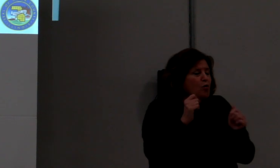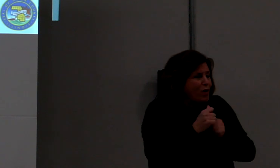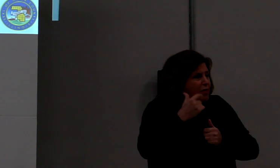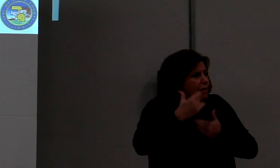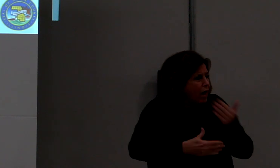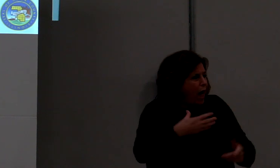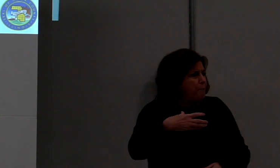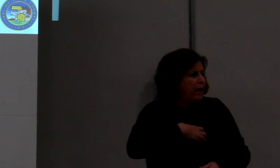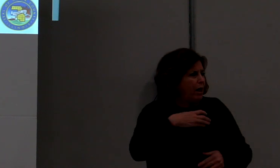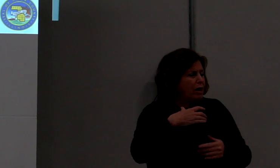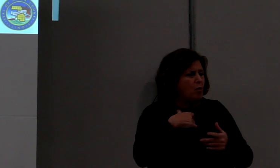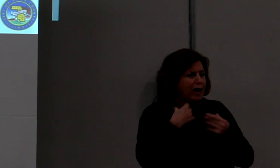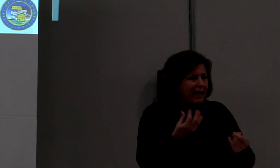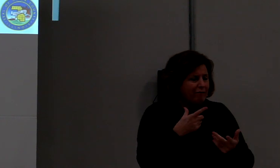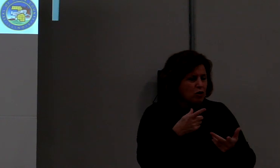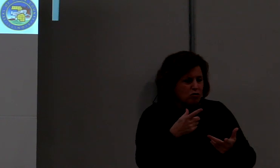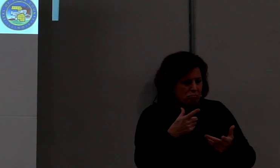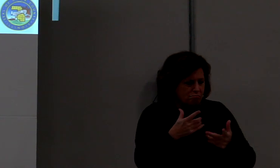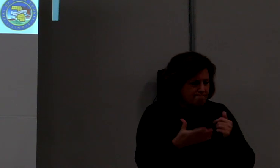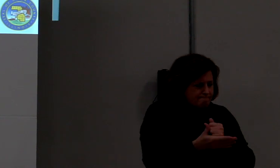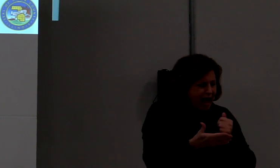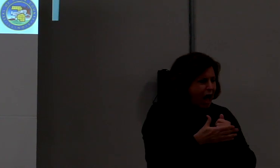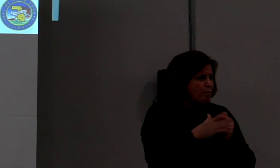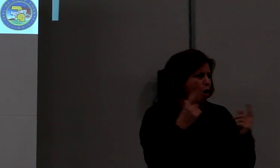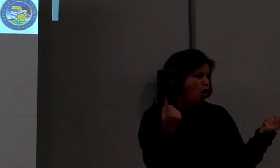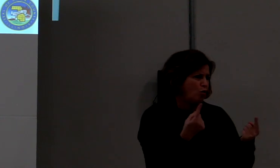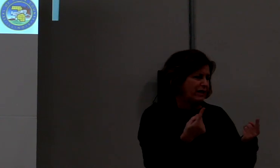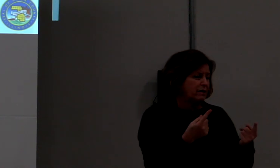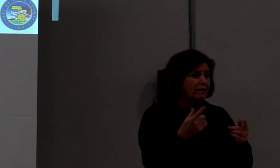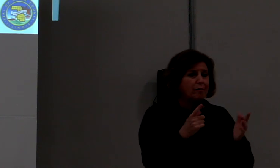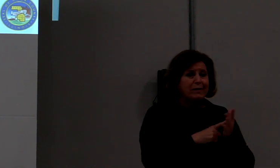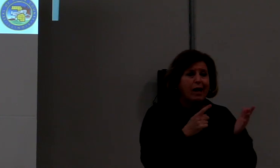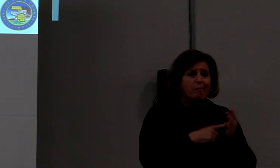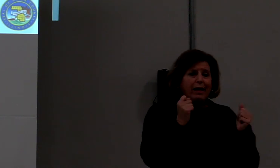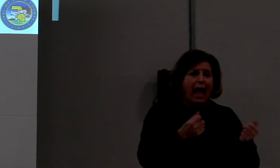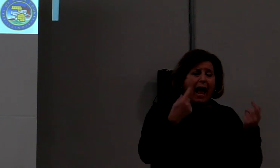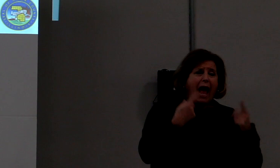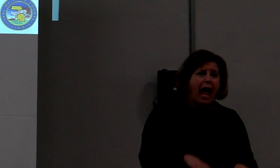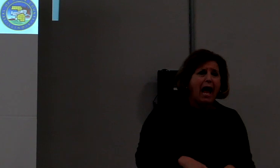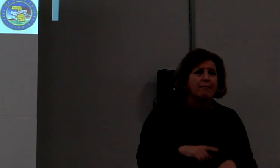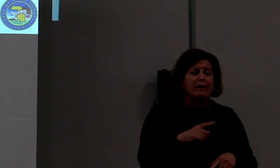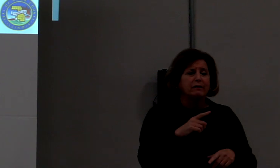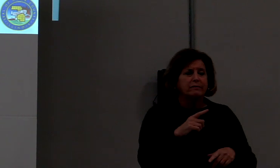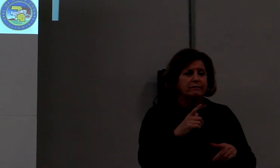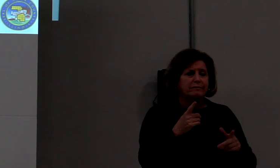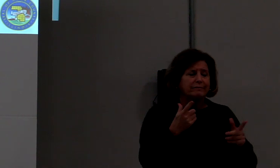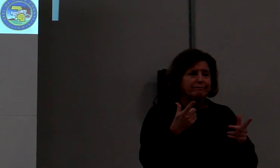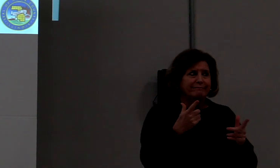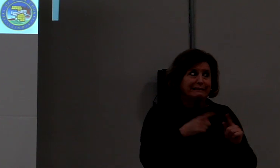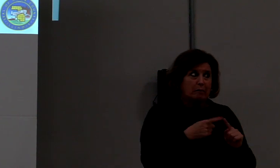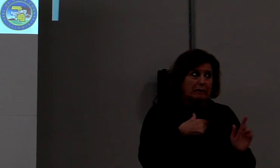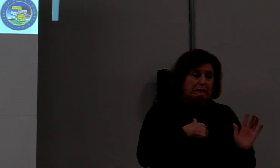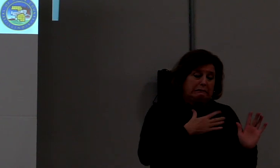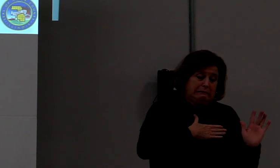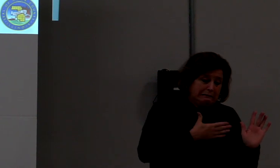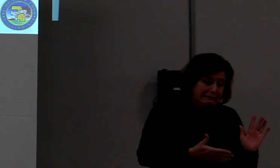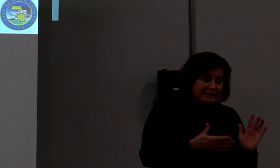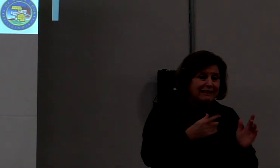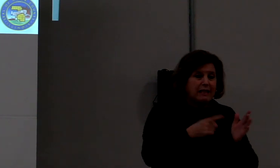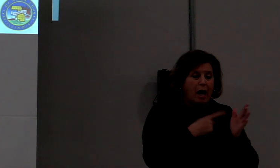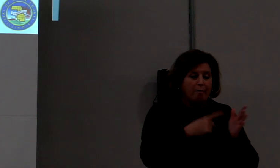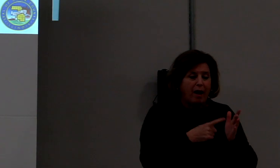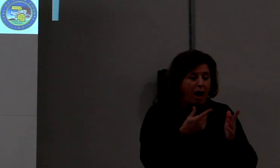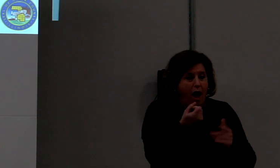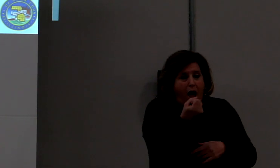process. So we're always going to give you the benefit of the doubt. Happens sometimes more than we probably care to admit, where there's